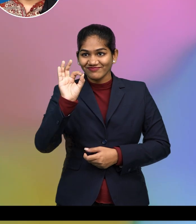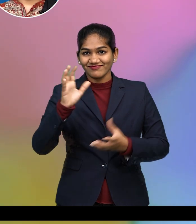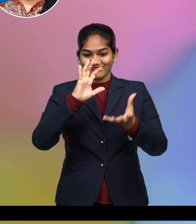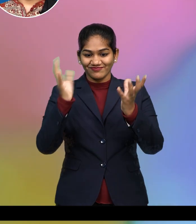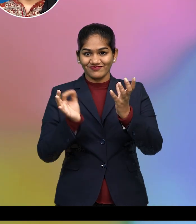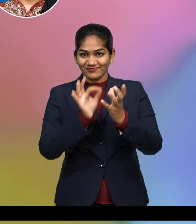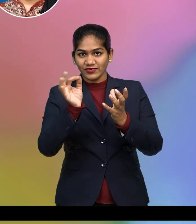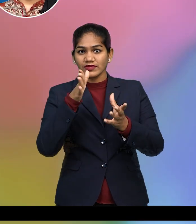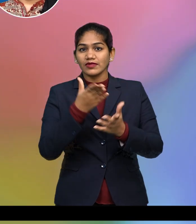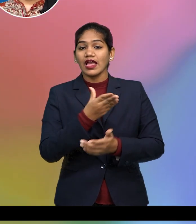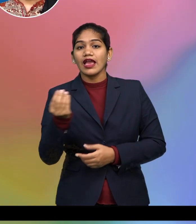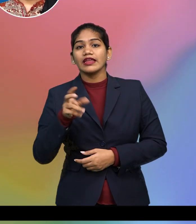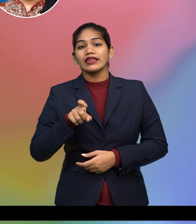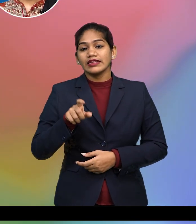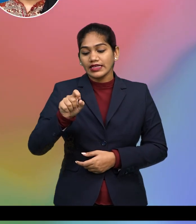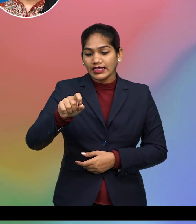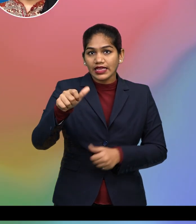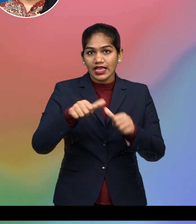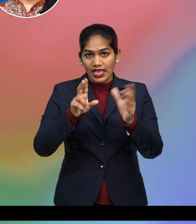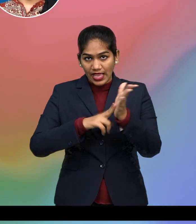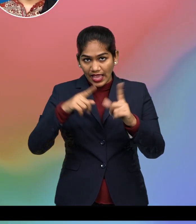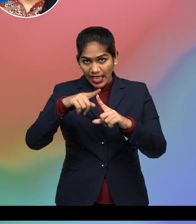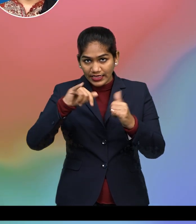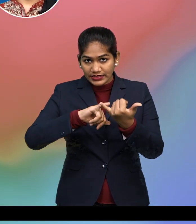ants, and wasps.